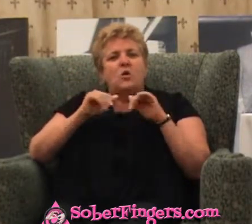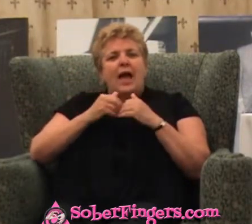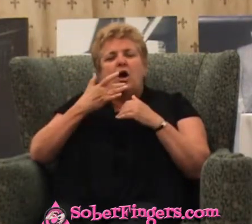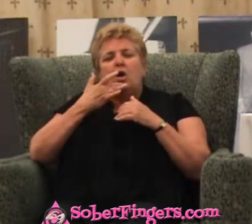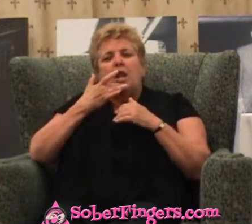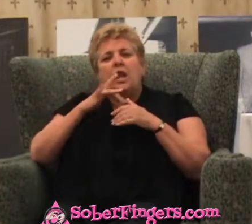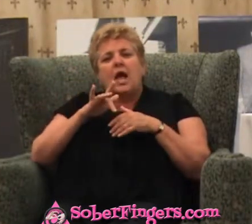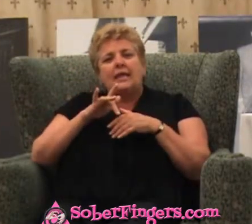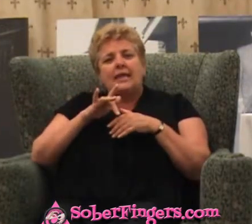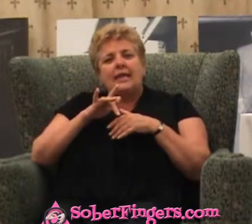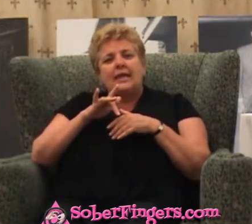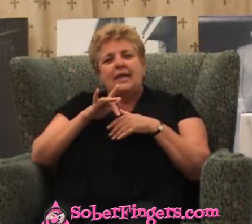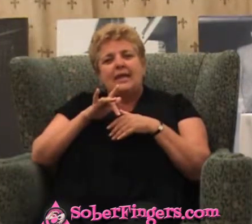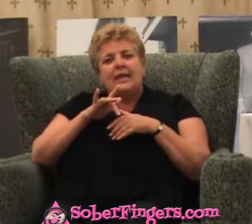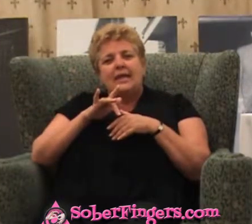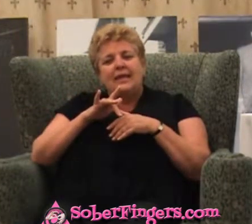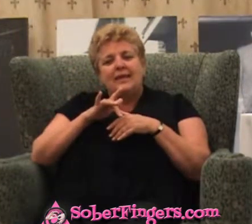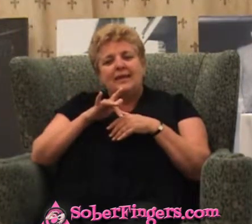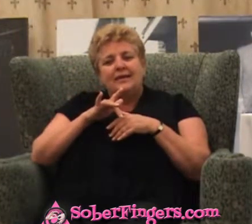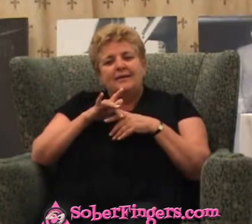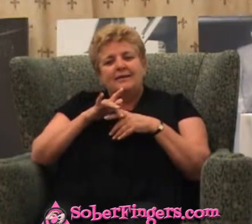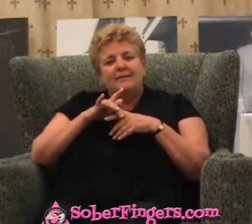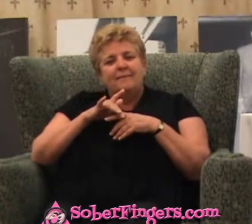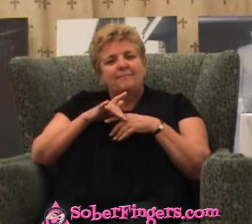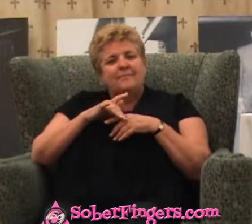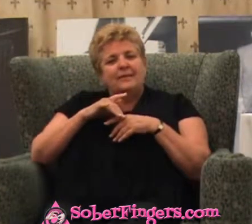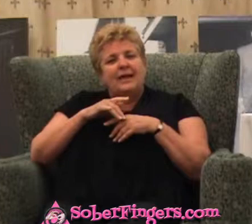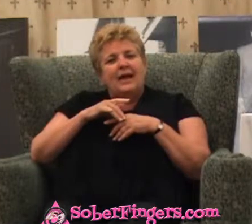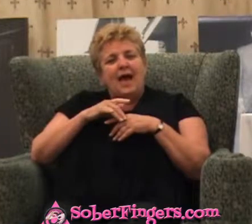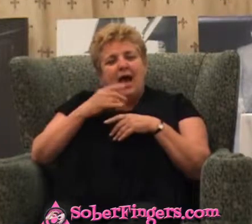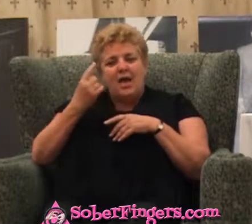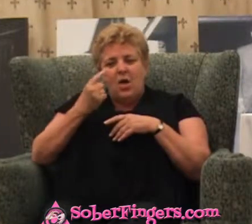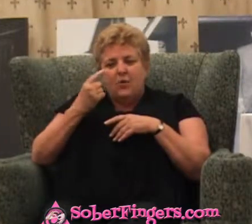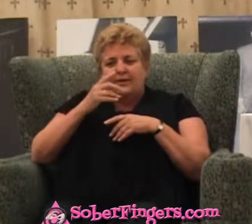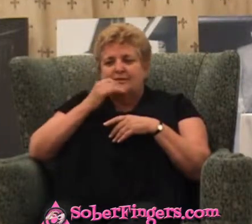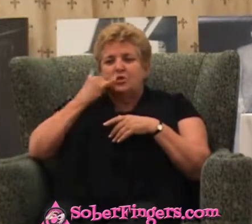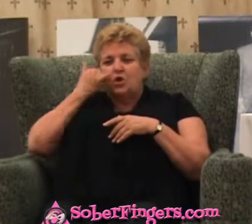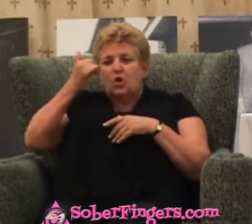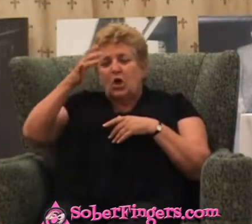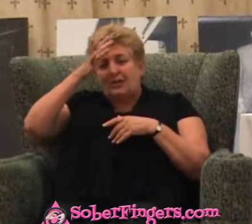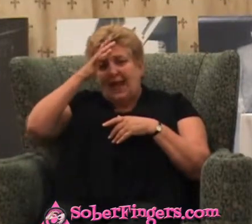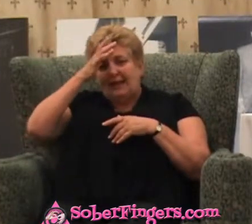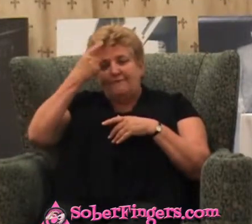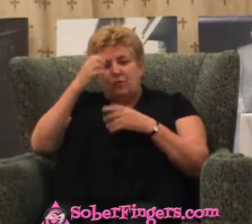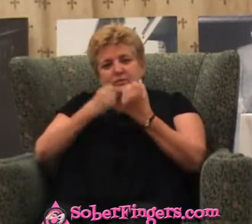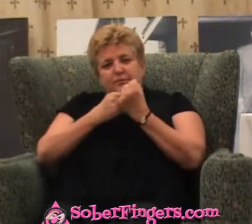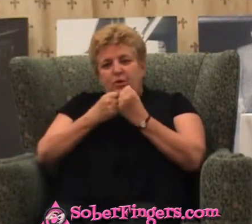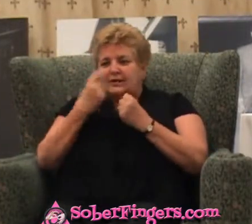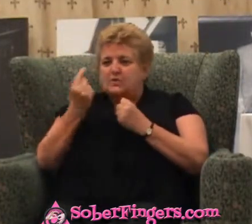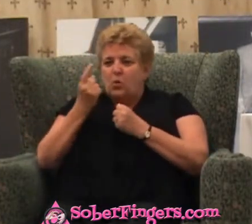Daddy's girl always calls Daddy for support, and he's always there. And so he said, oh,